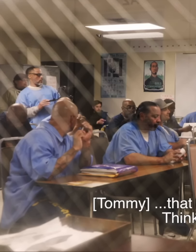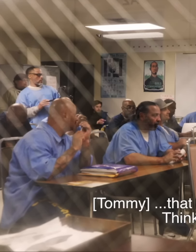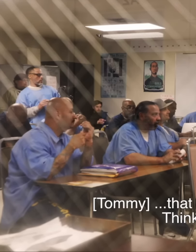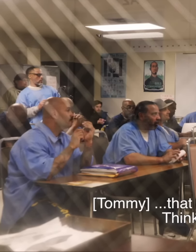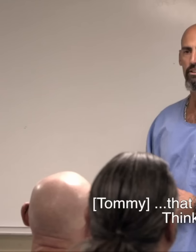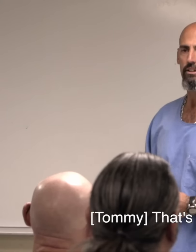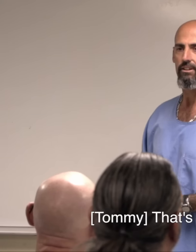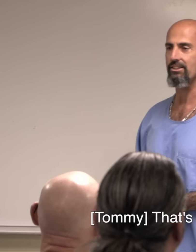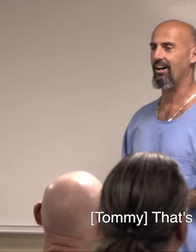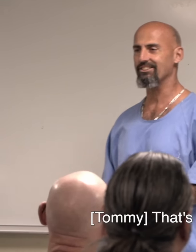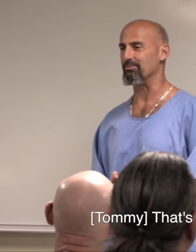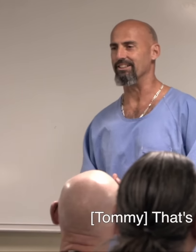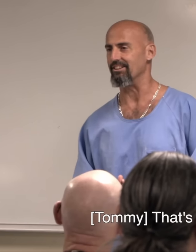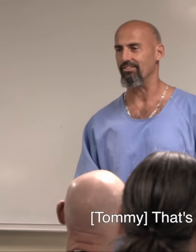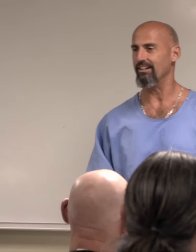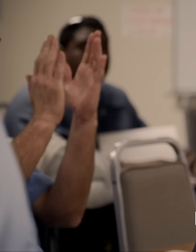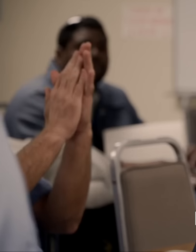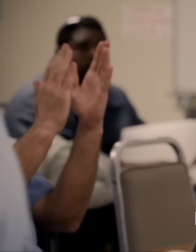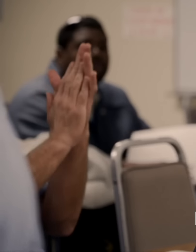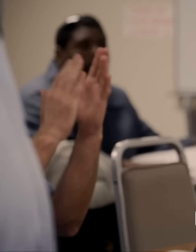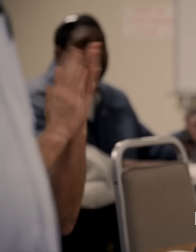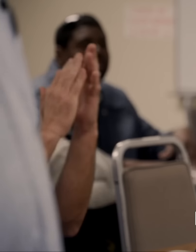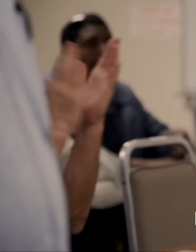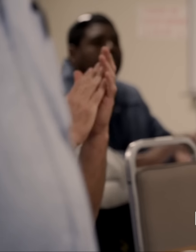bro. That's awesome right there, man.